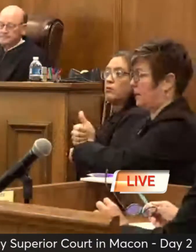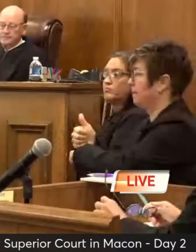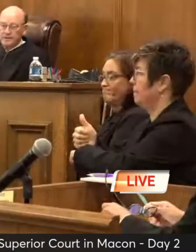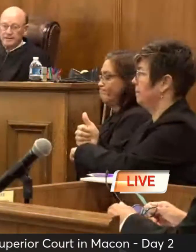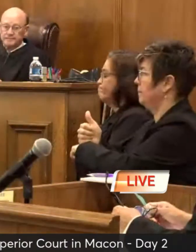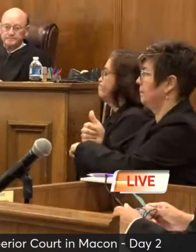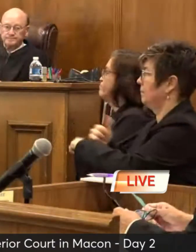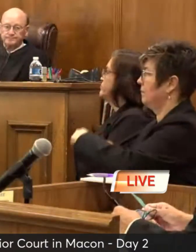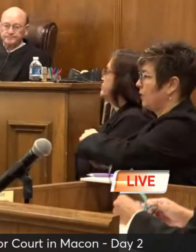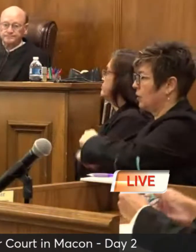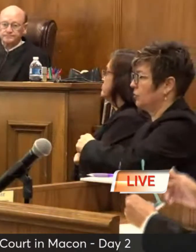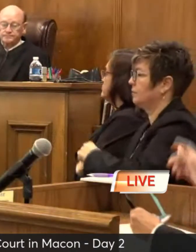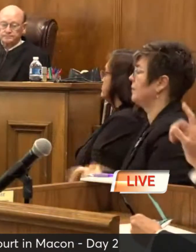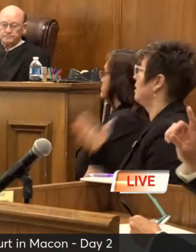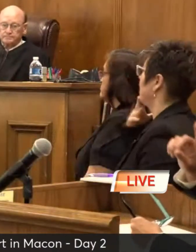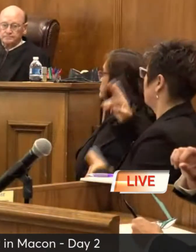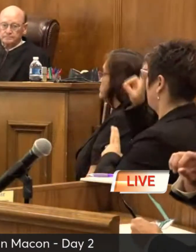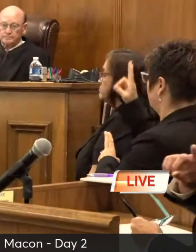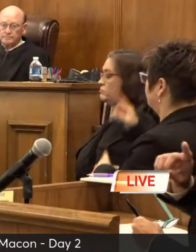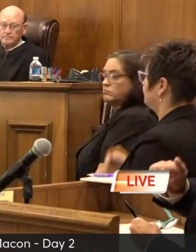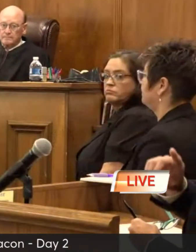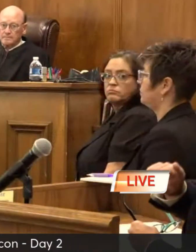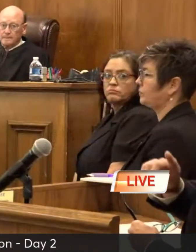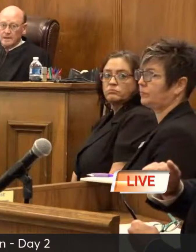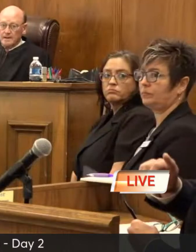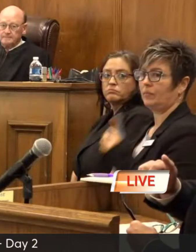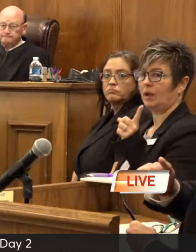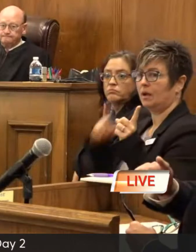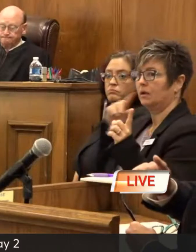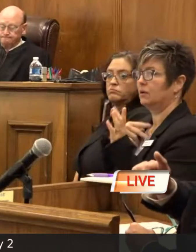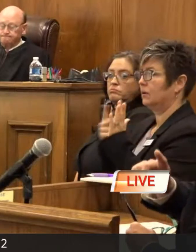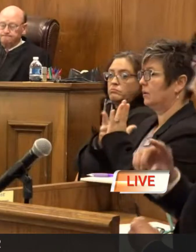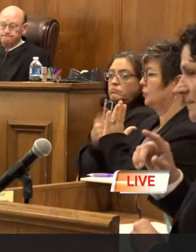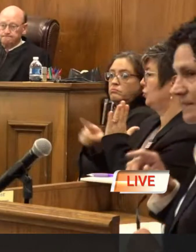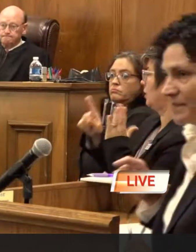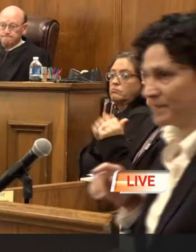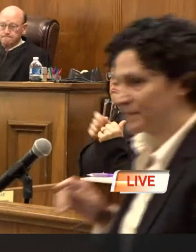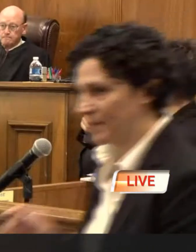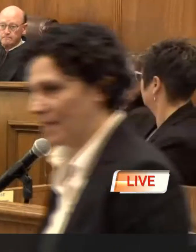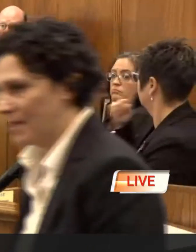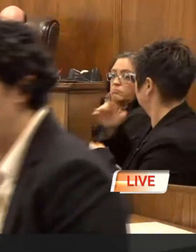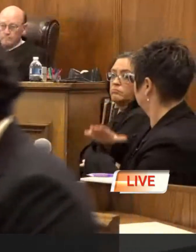Thank you. Thank you, Your Honor. Can I check with my counsel at the table really quick?